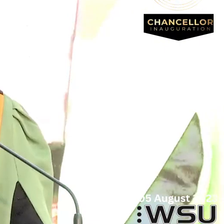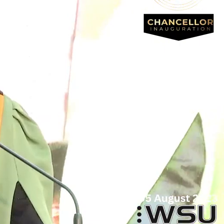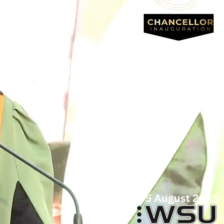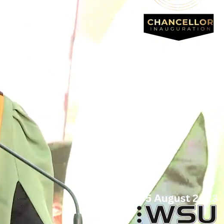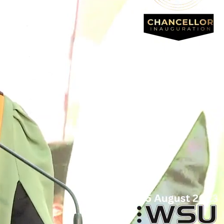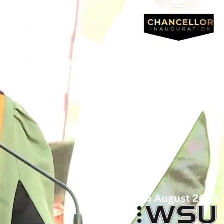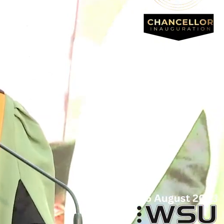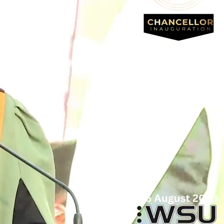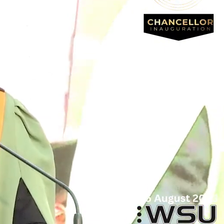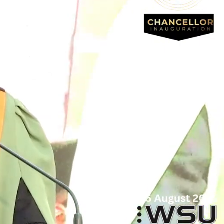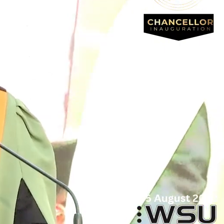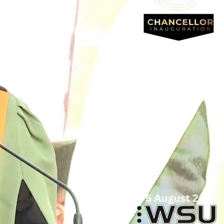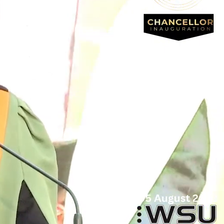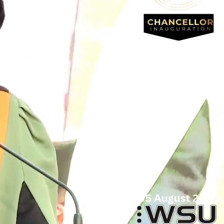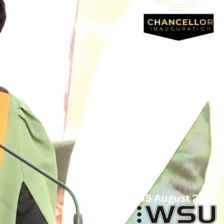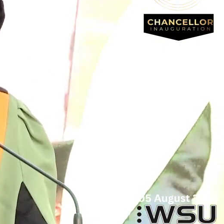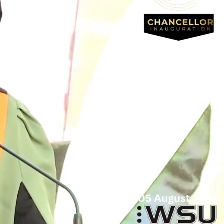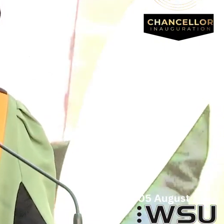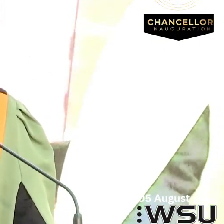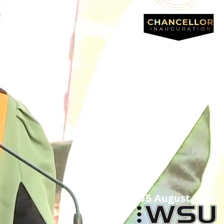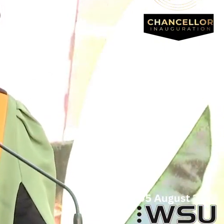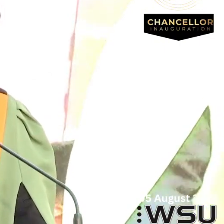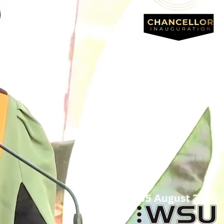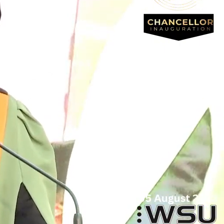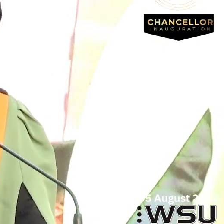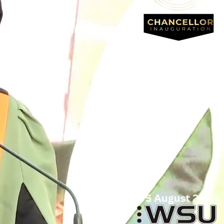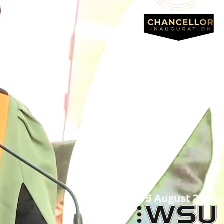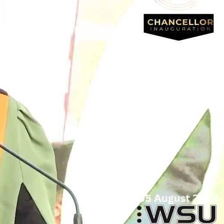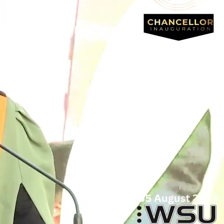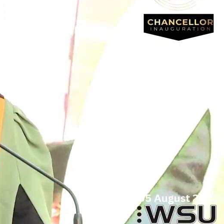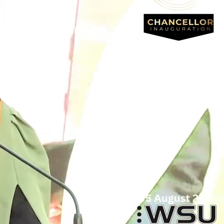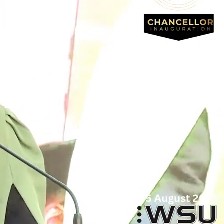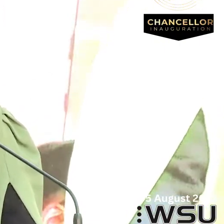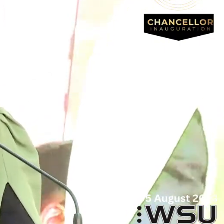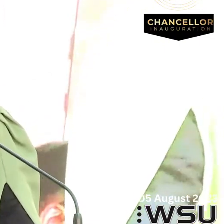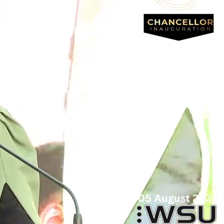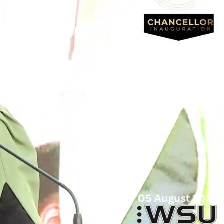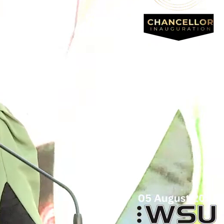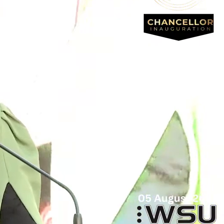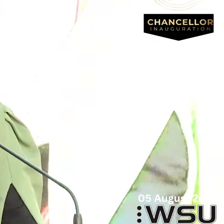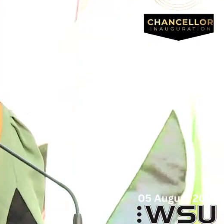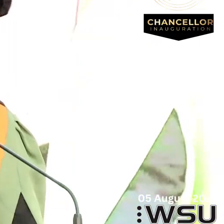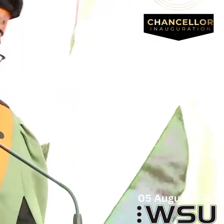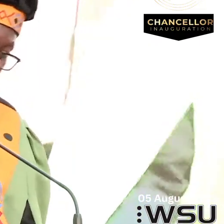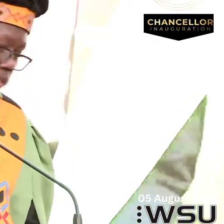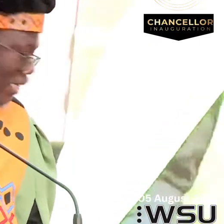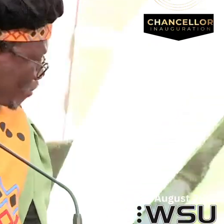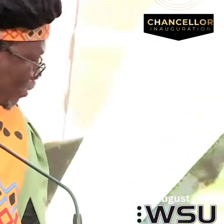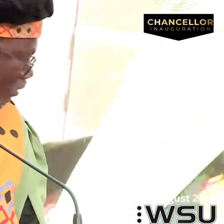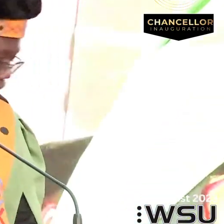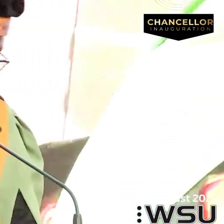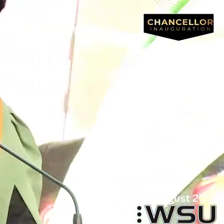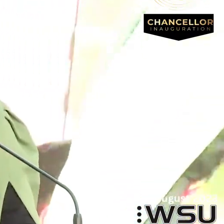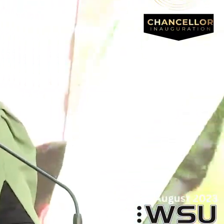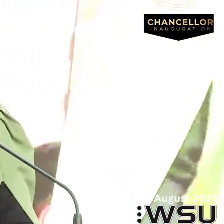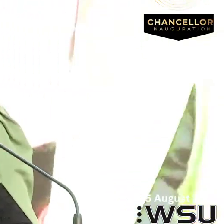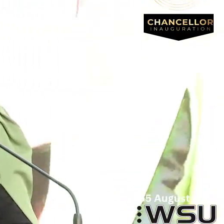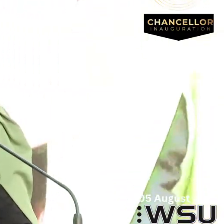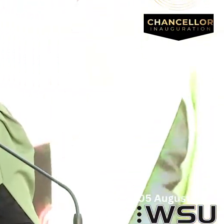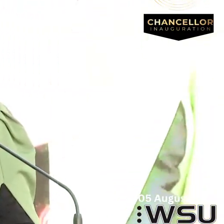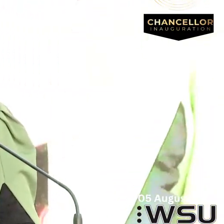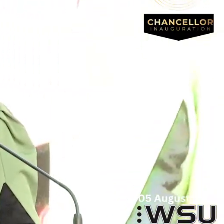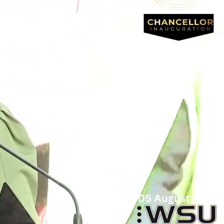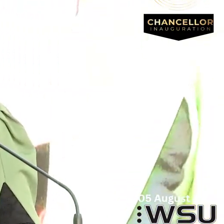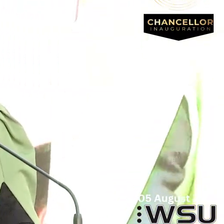inequality. So that means our challenge is vast. But your example, Madam